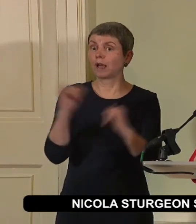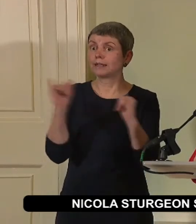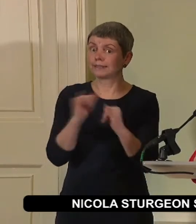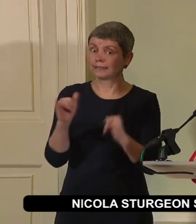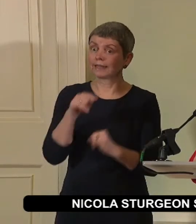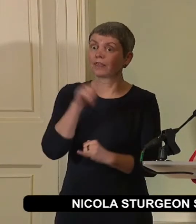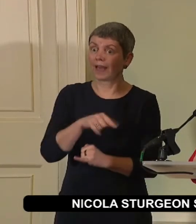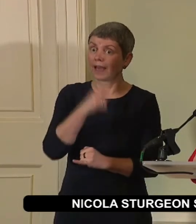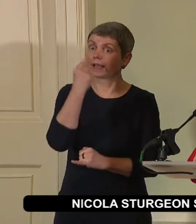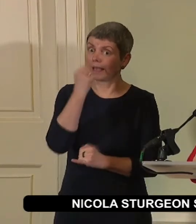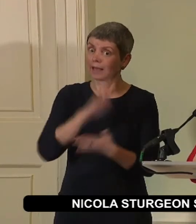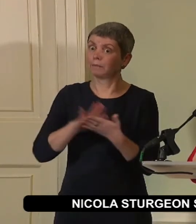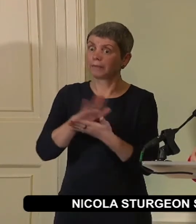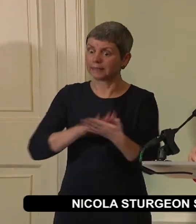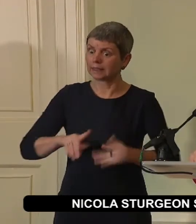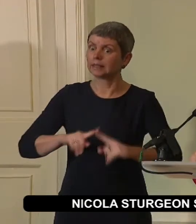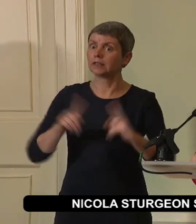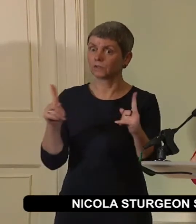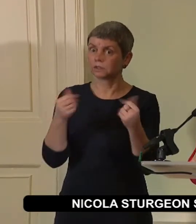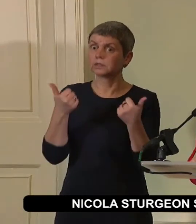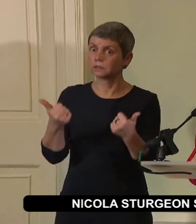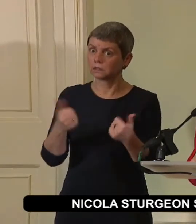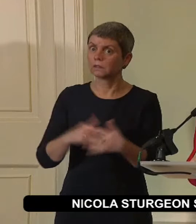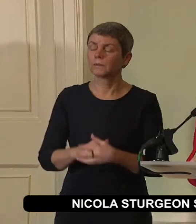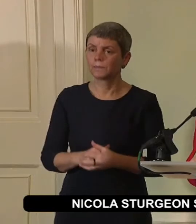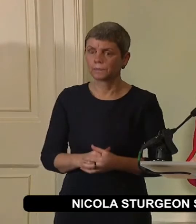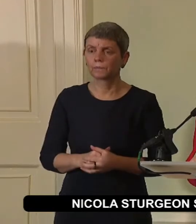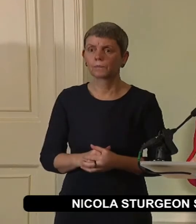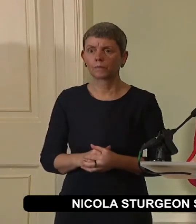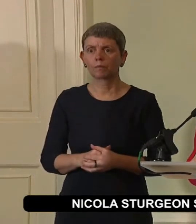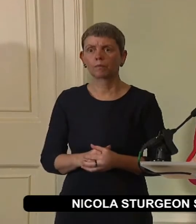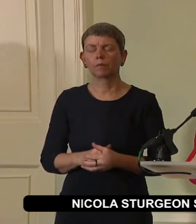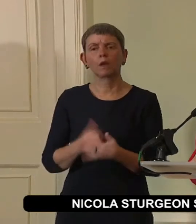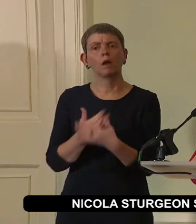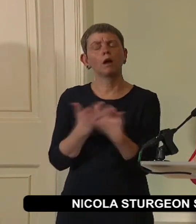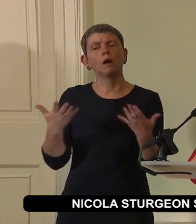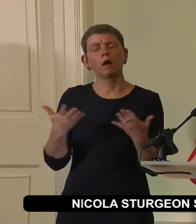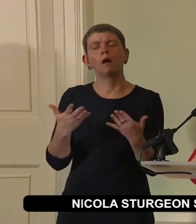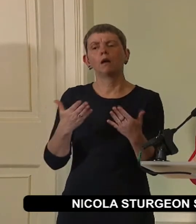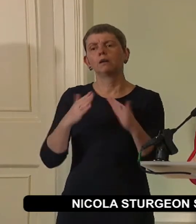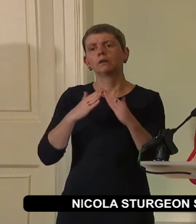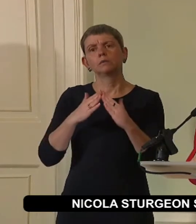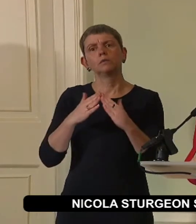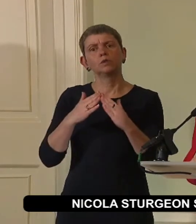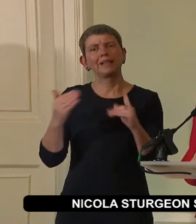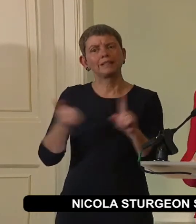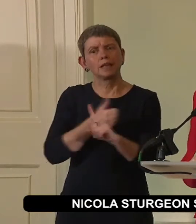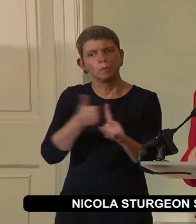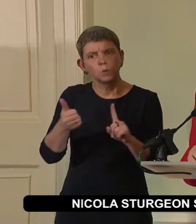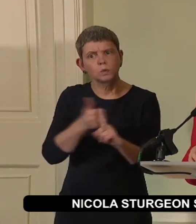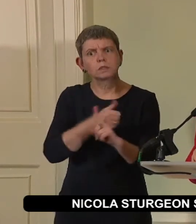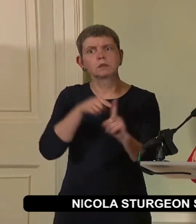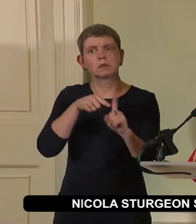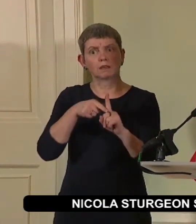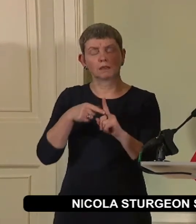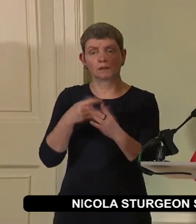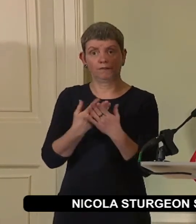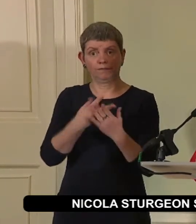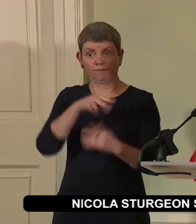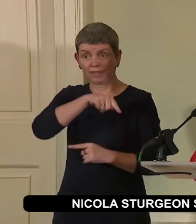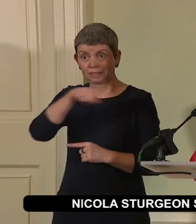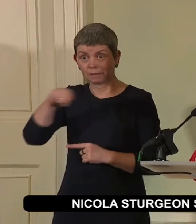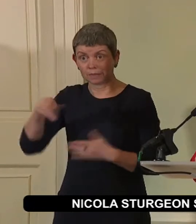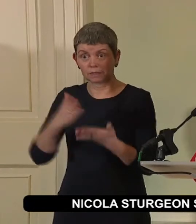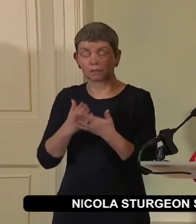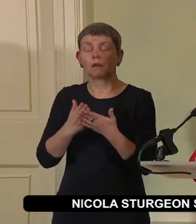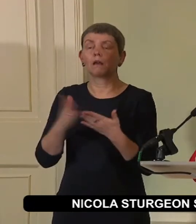home or not. There are stronger protections for victims of domestic abuse, and Parliament will soon consider legislation to improve